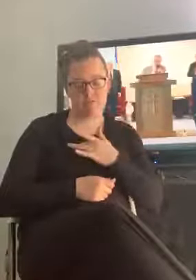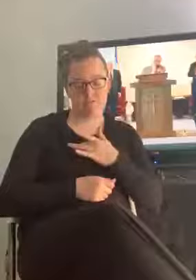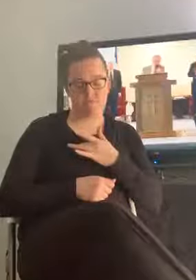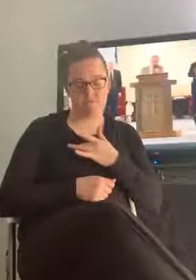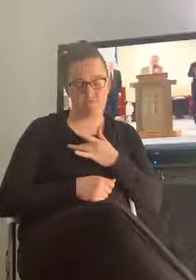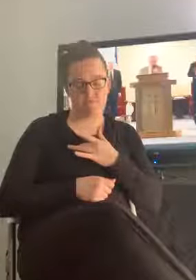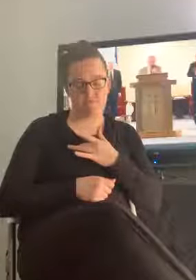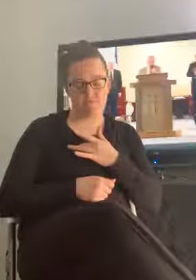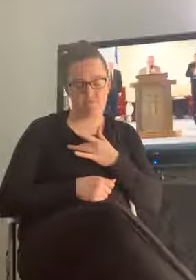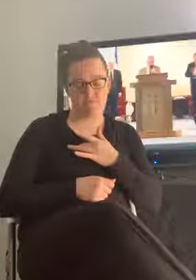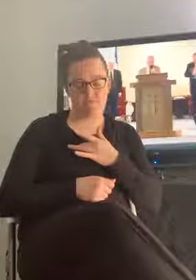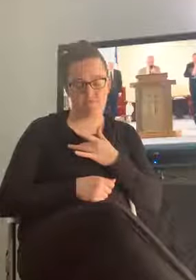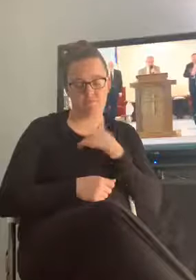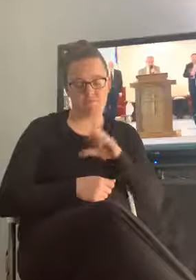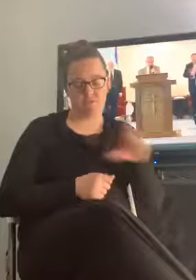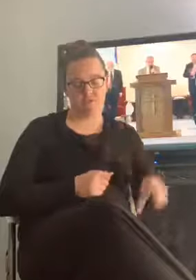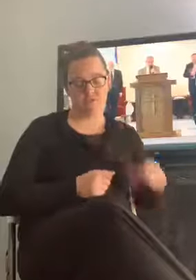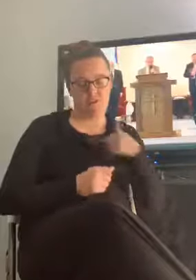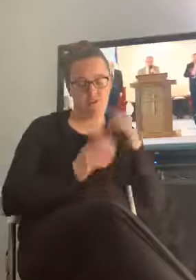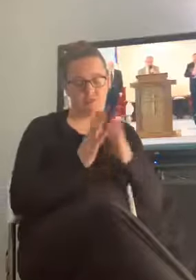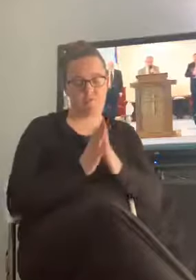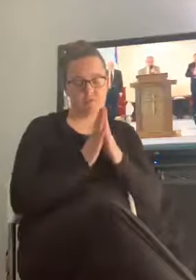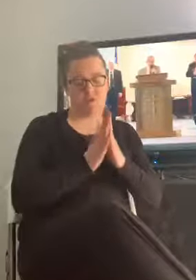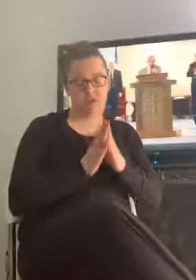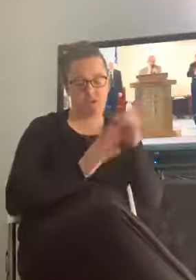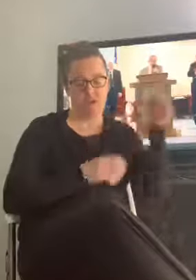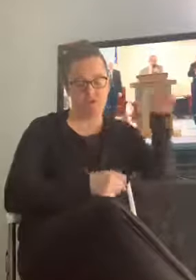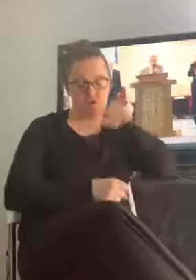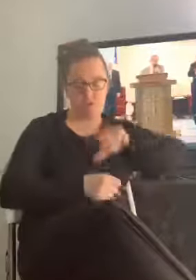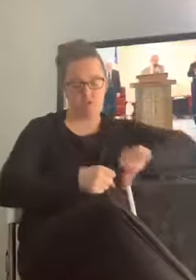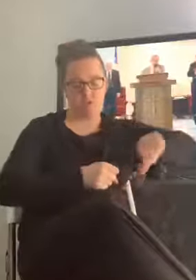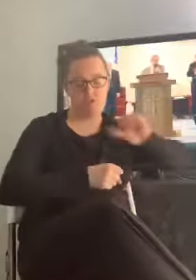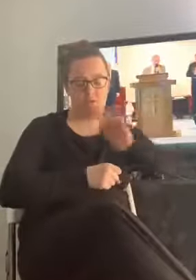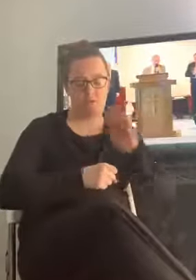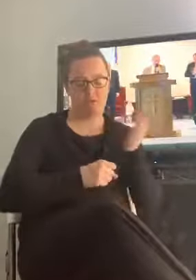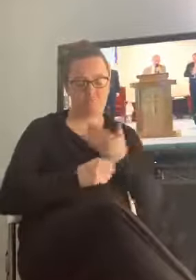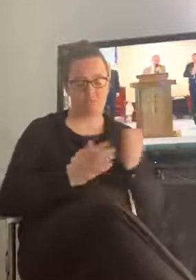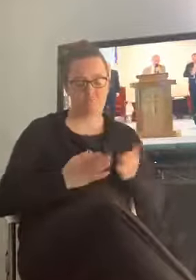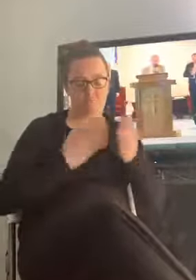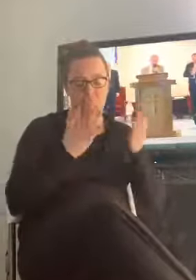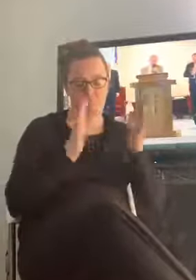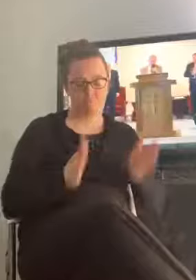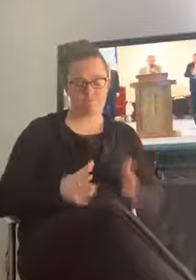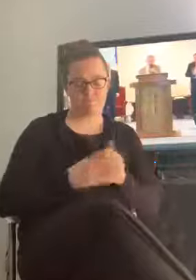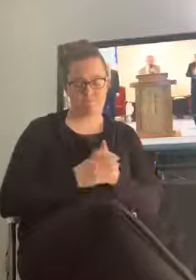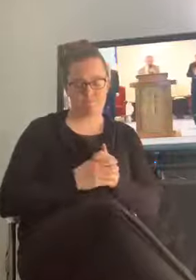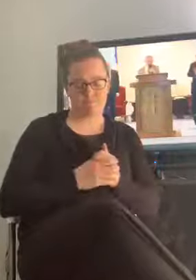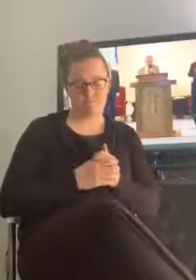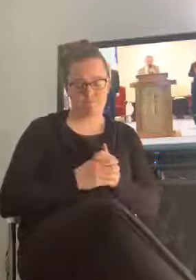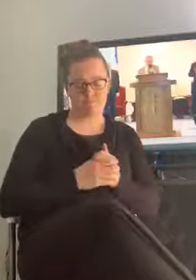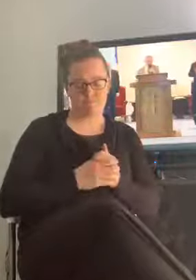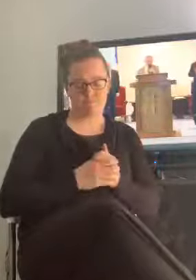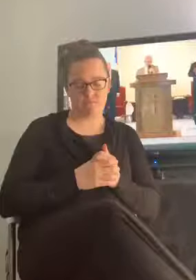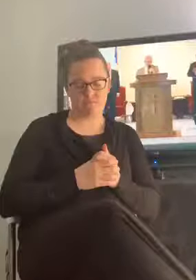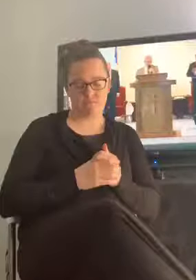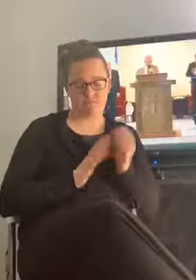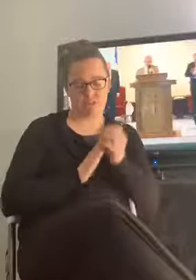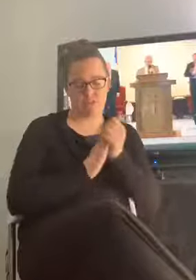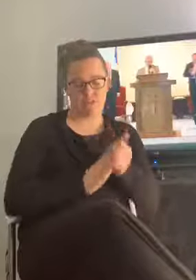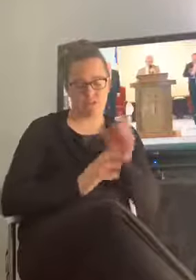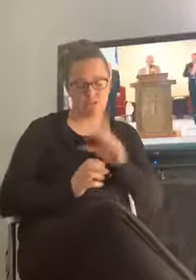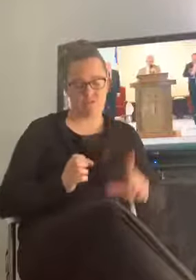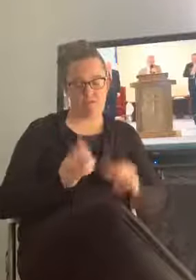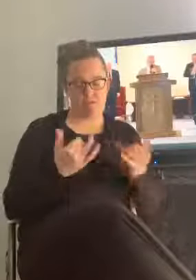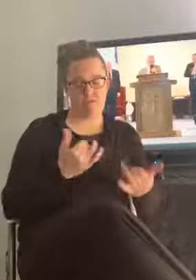word. Lord, I pray that you would anoint your servant that our thoughts, our words here today. Lord, let this word be a help,